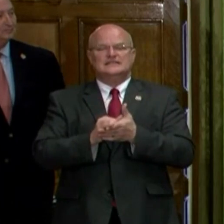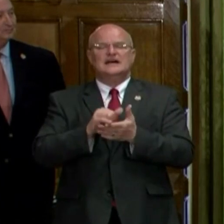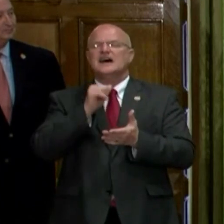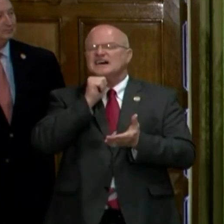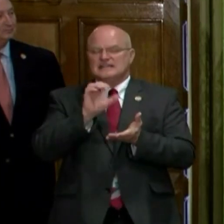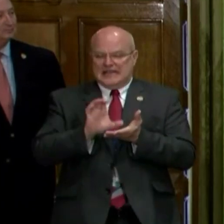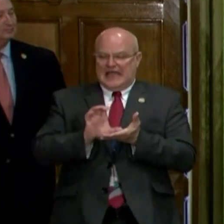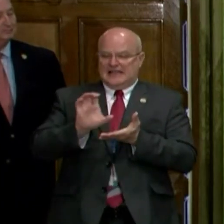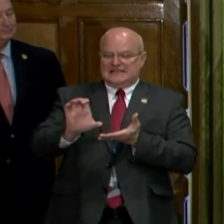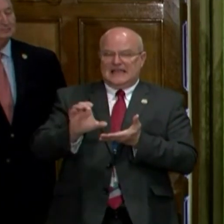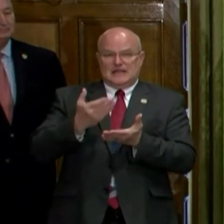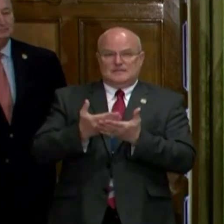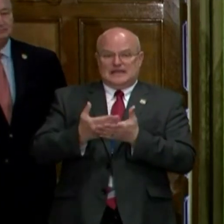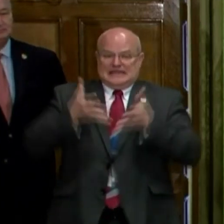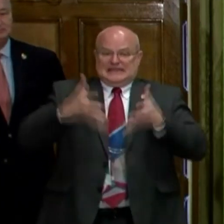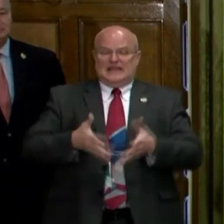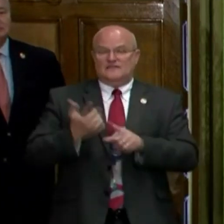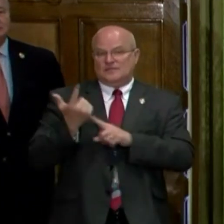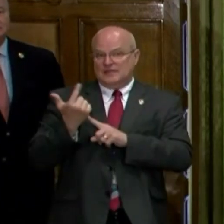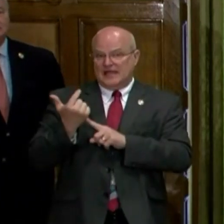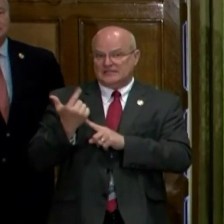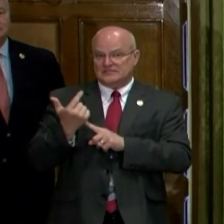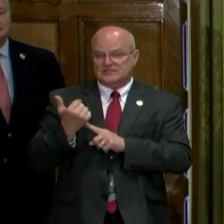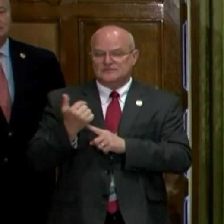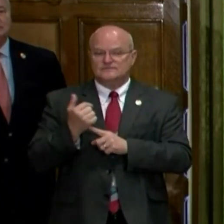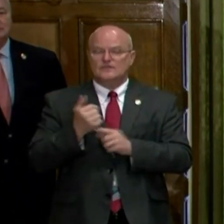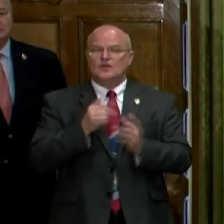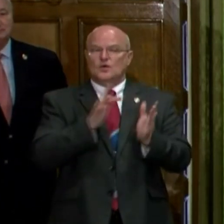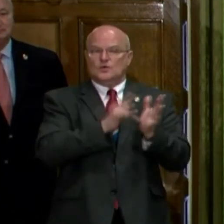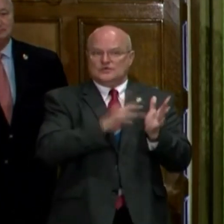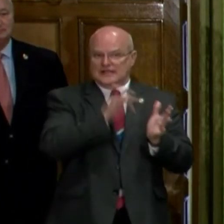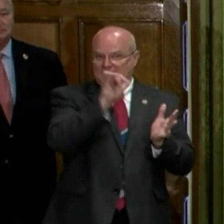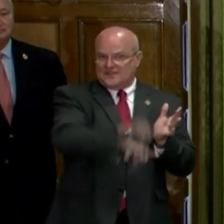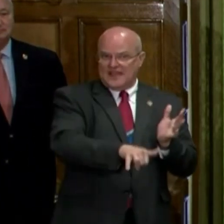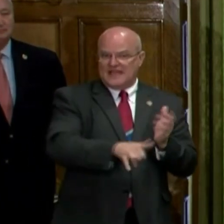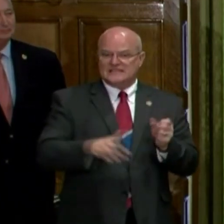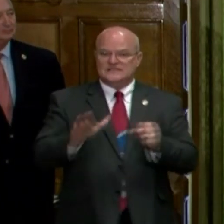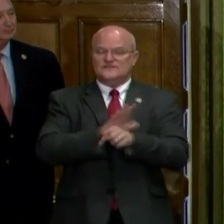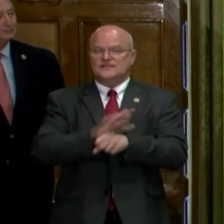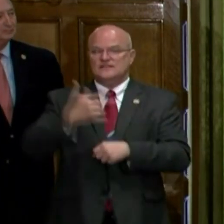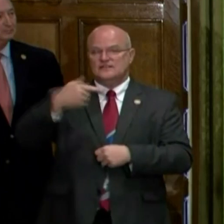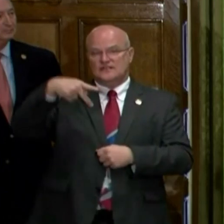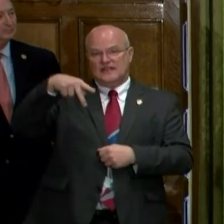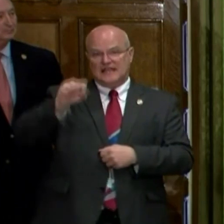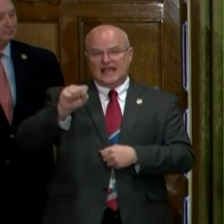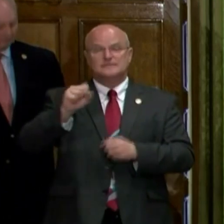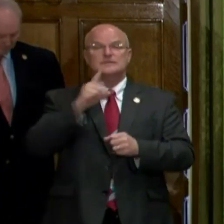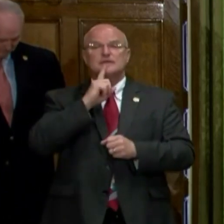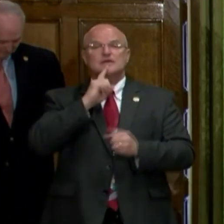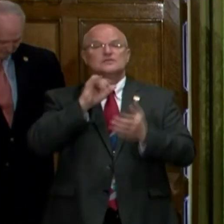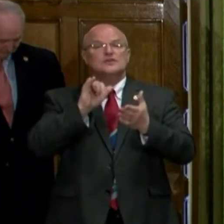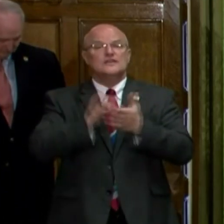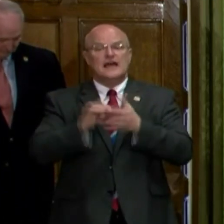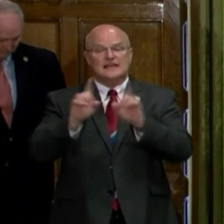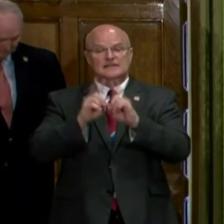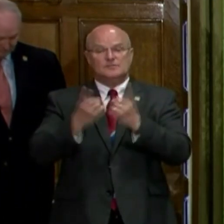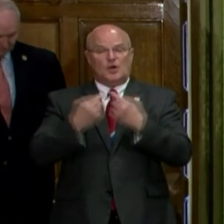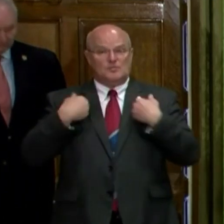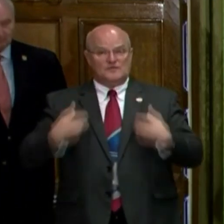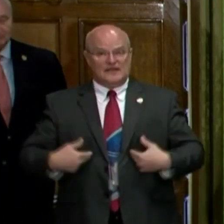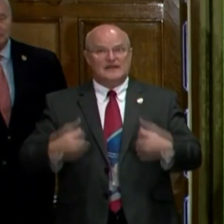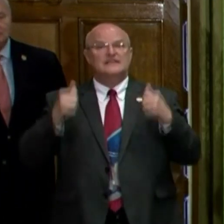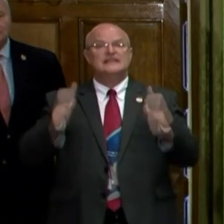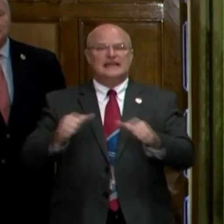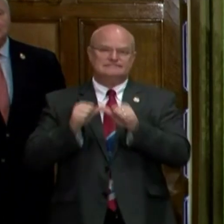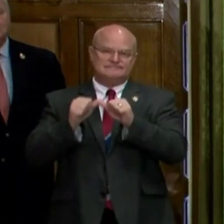unallocated surplus from last year. We'll utilize that to fill the gaps, to make sure that the Department of Health can carry